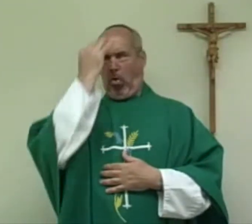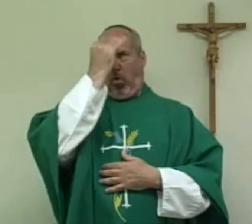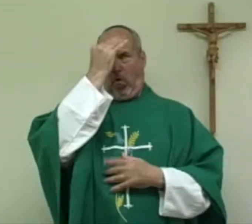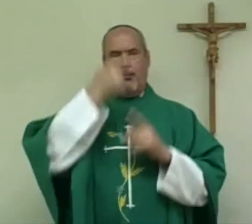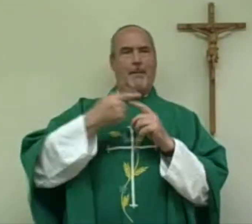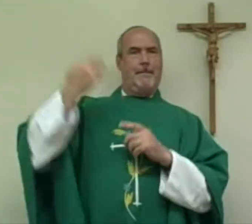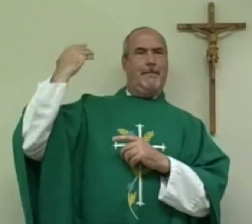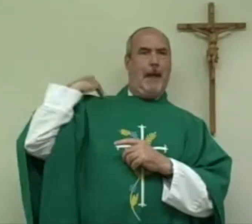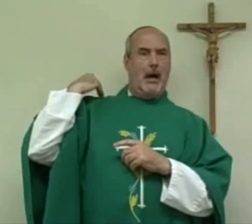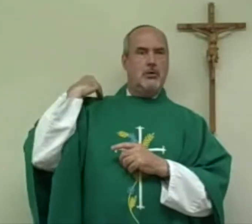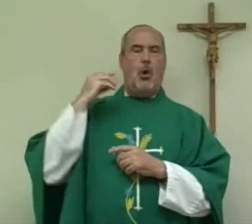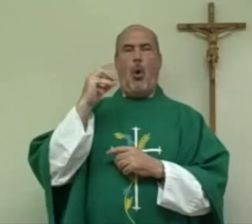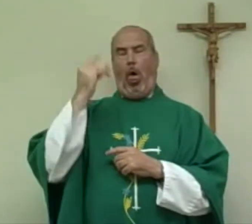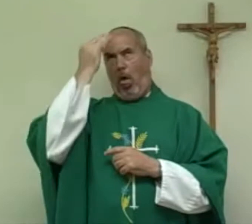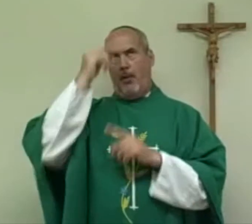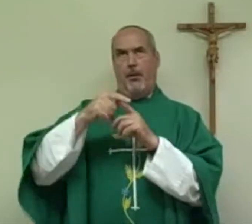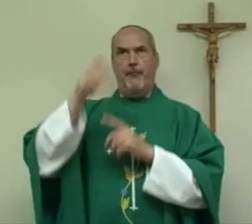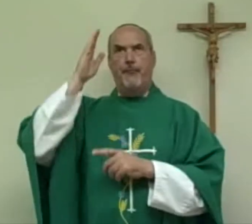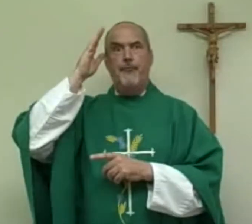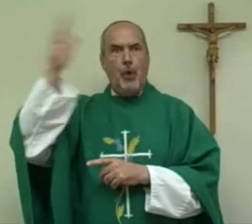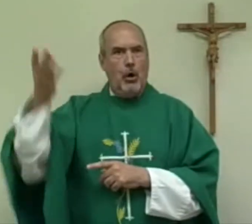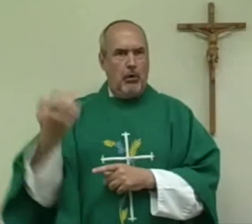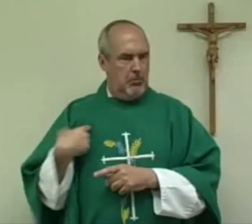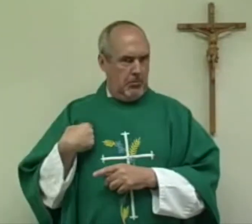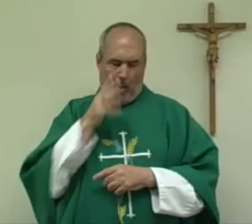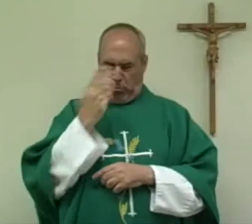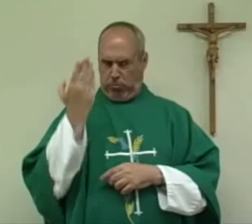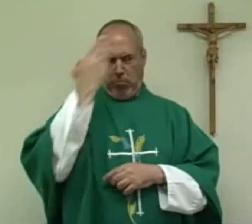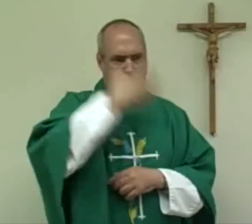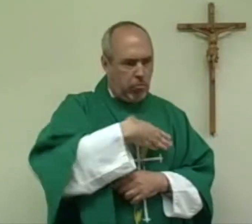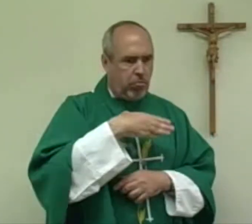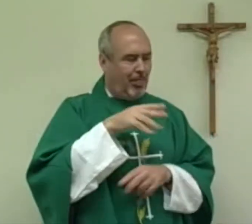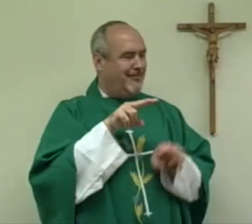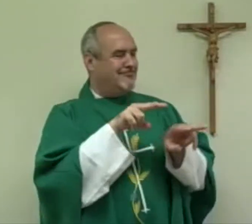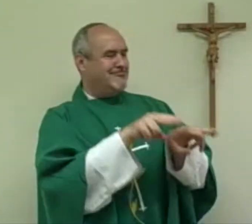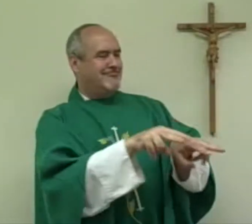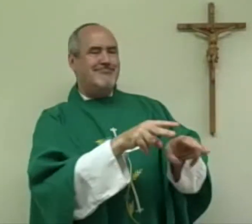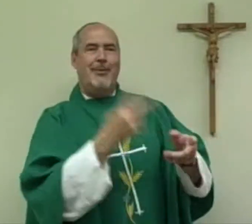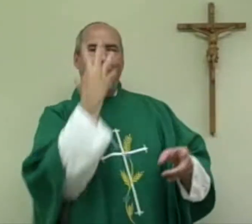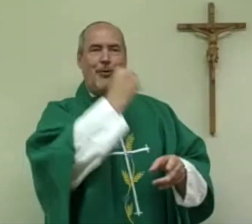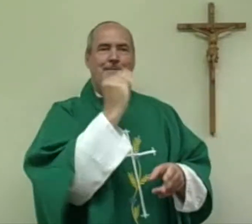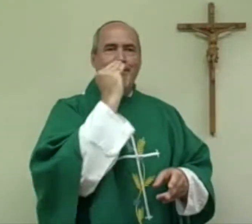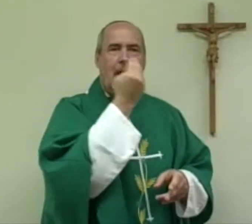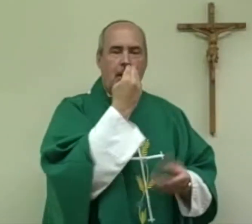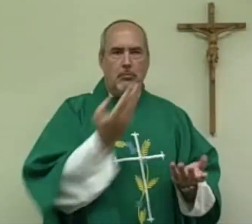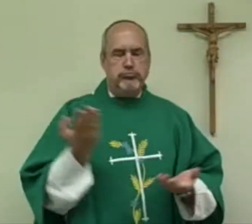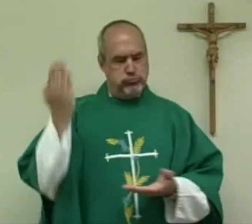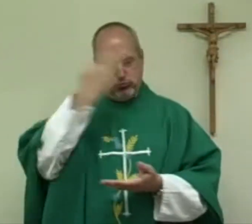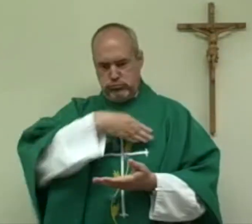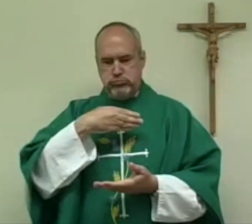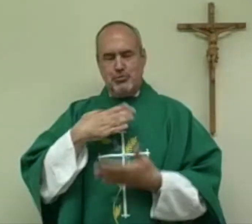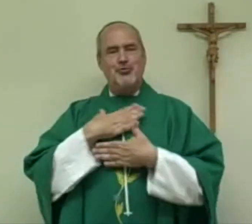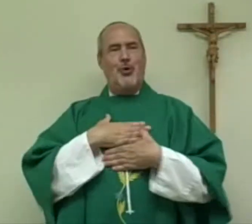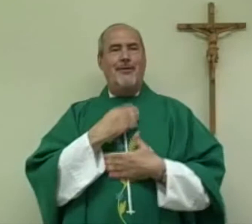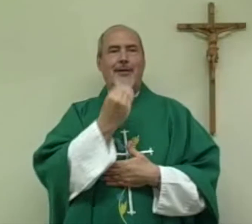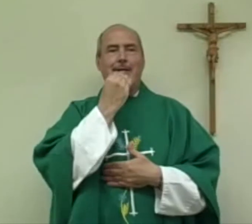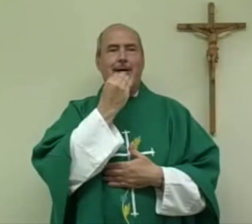moment. However, if I'm thinking about something that happened in the past or something that might happen, I would overlook the beauty of the